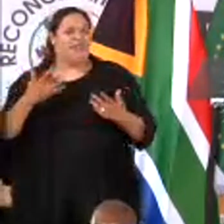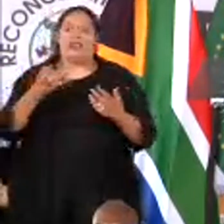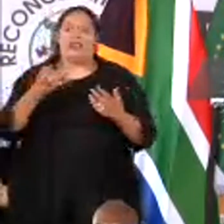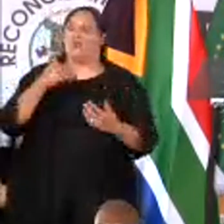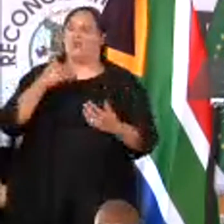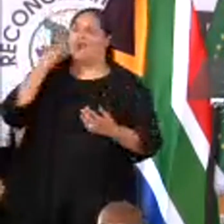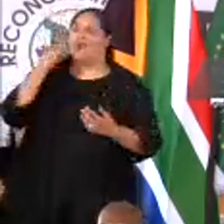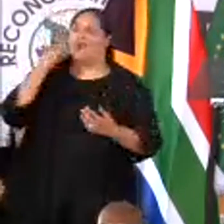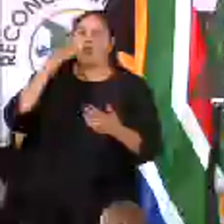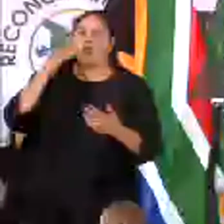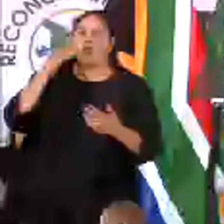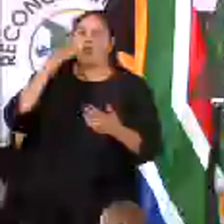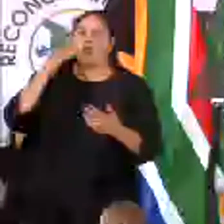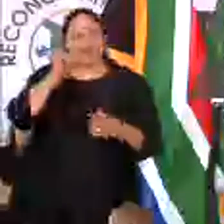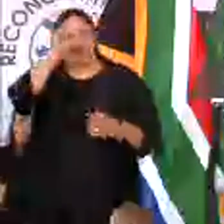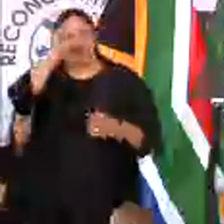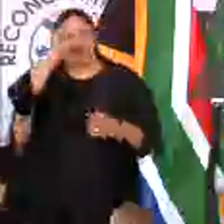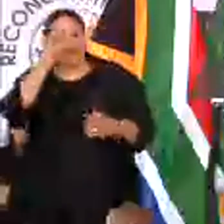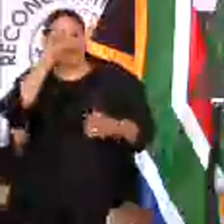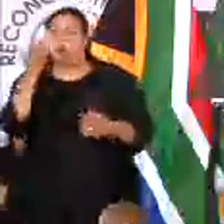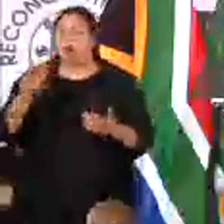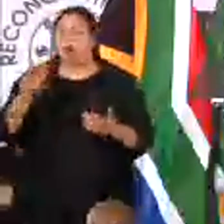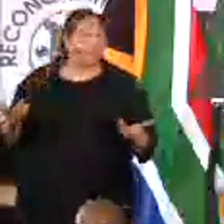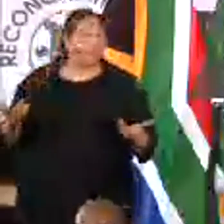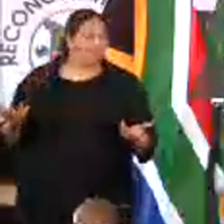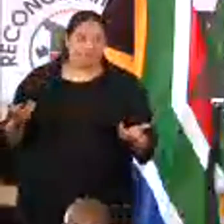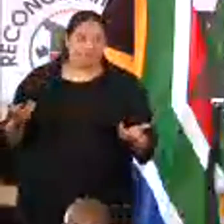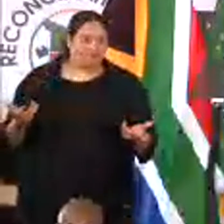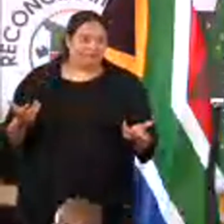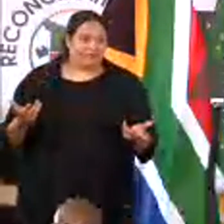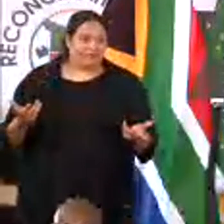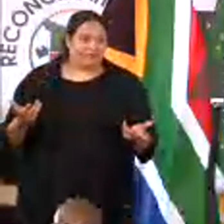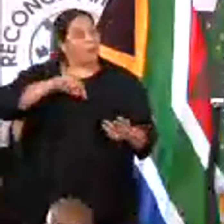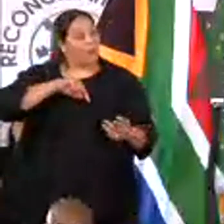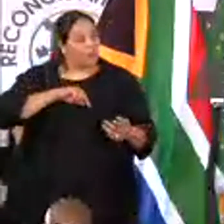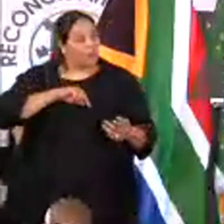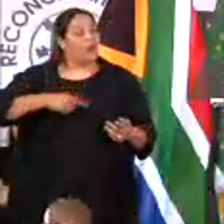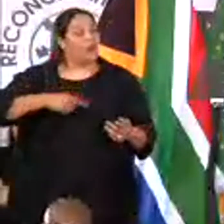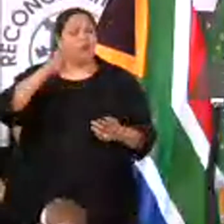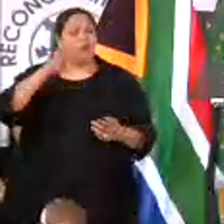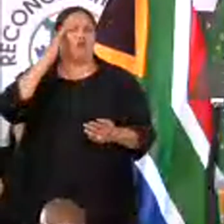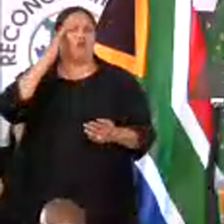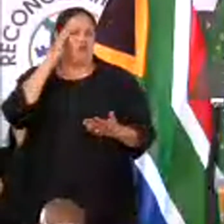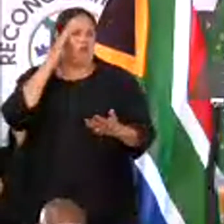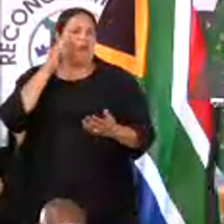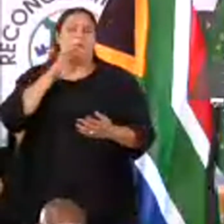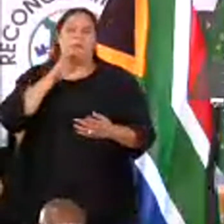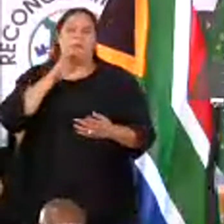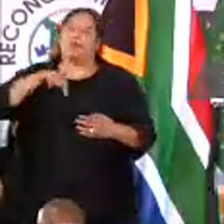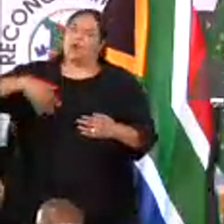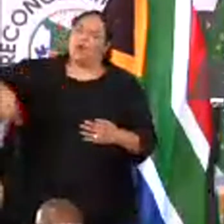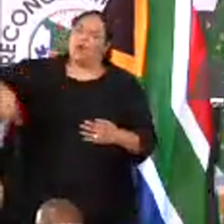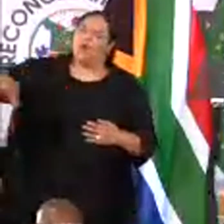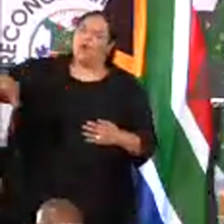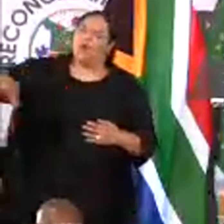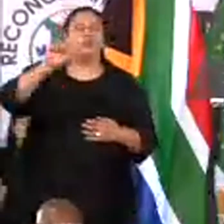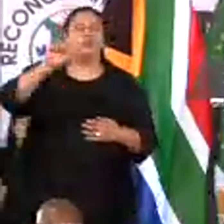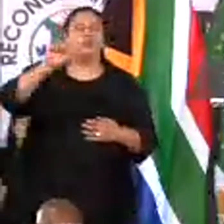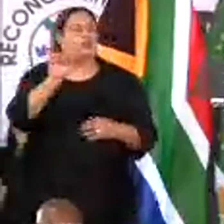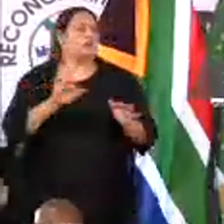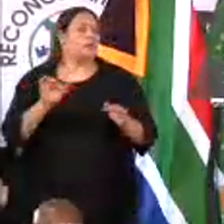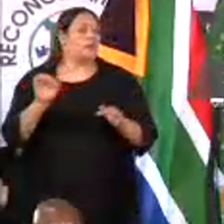are white, whether we are Indian or colored, we all know that we are all South